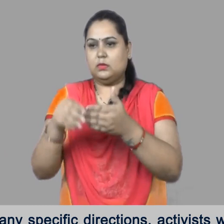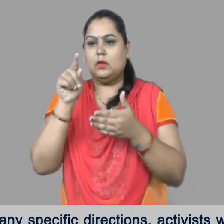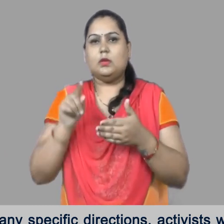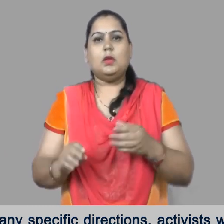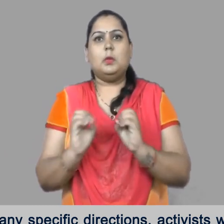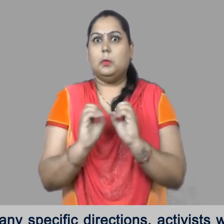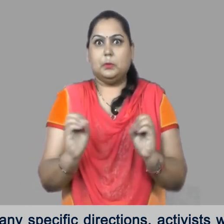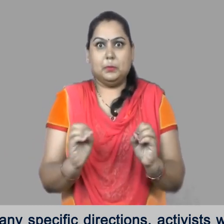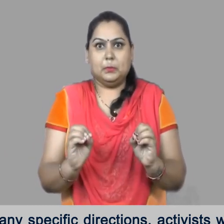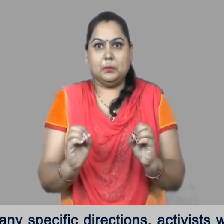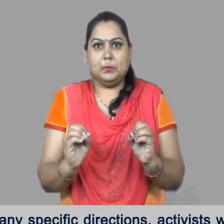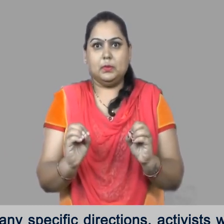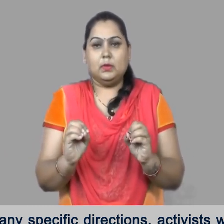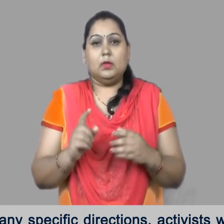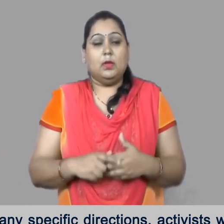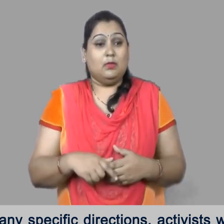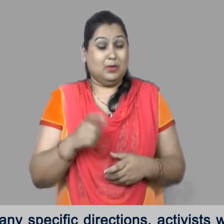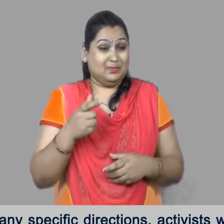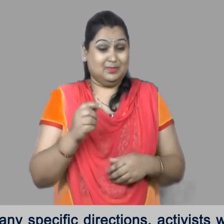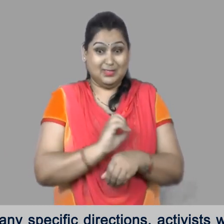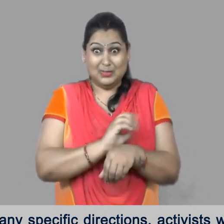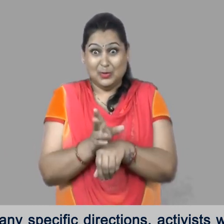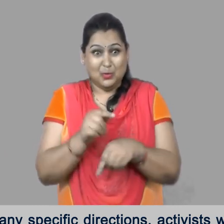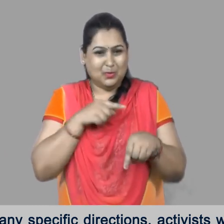Earlier, in absence of any specific directions,